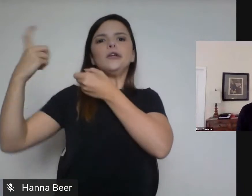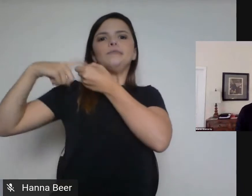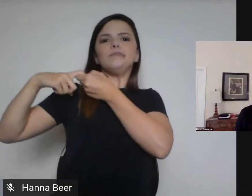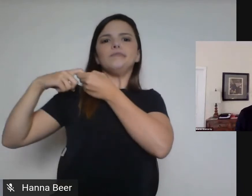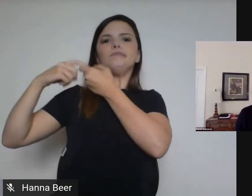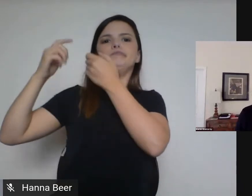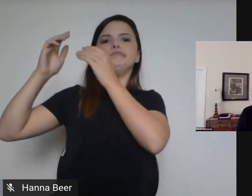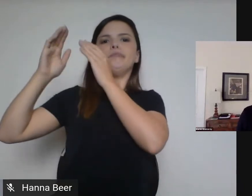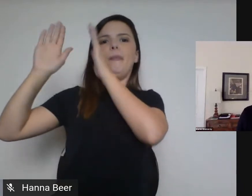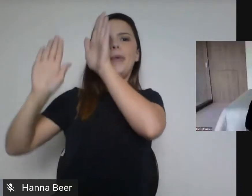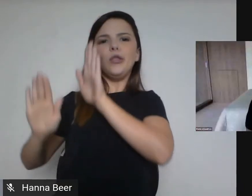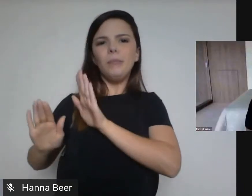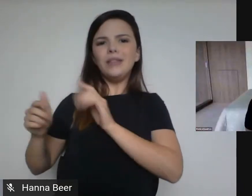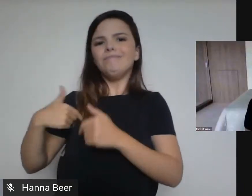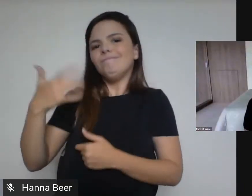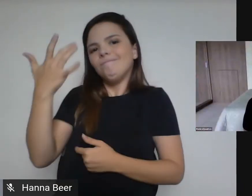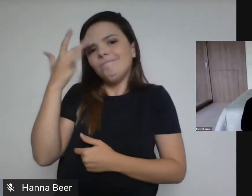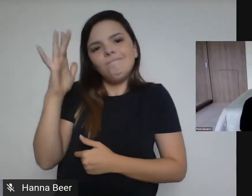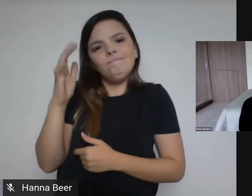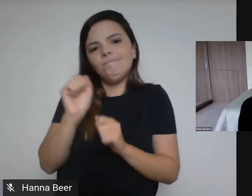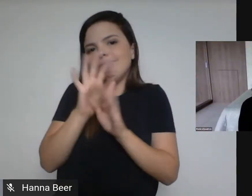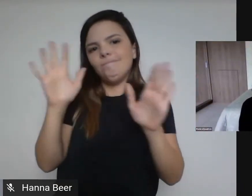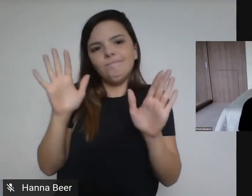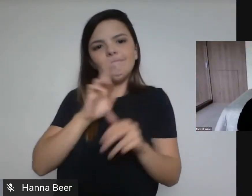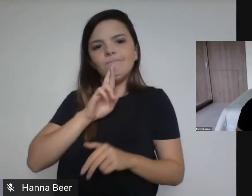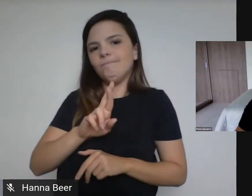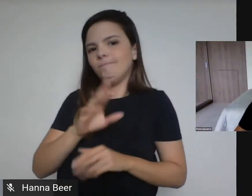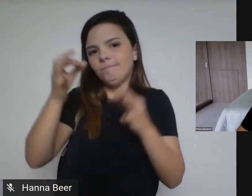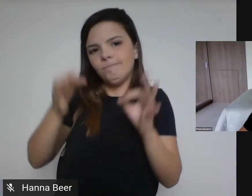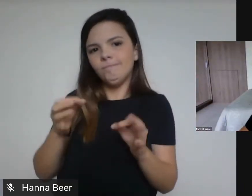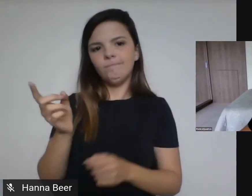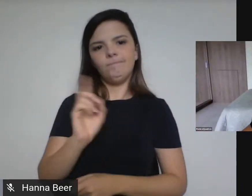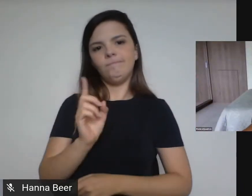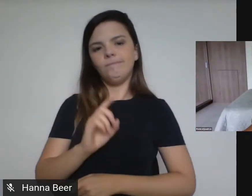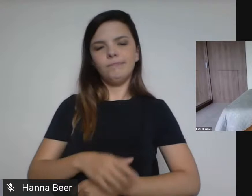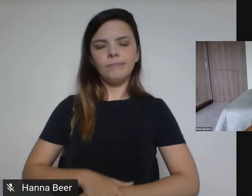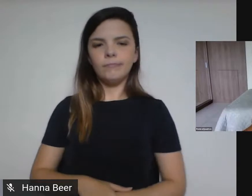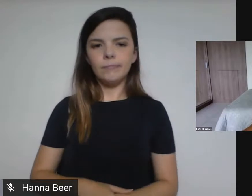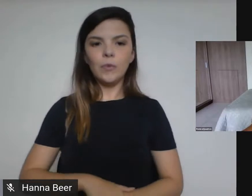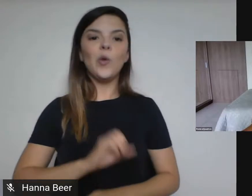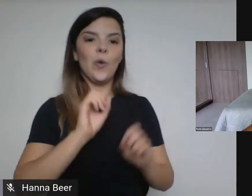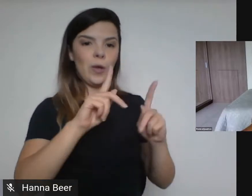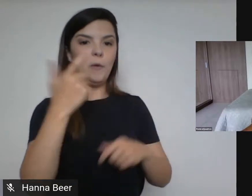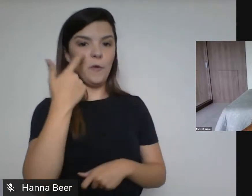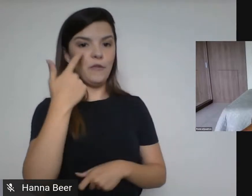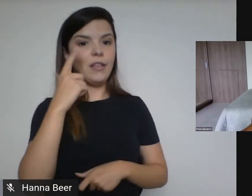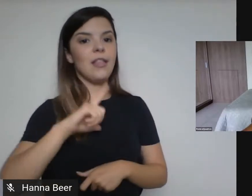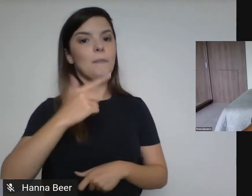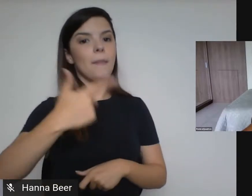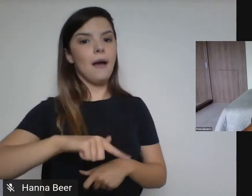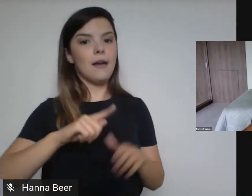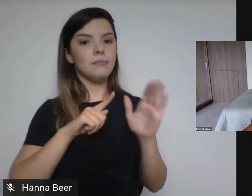analysis, I guess is what I'm saying. So yeah. Okay, let's see if there is something else.